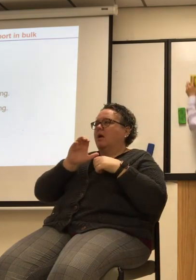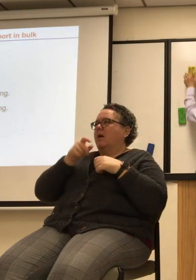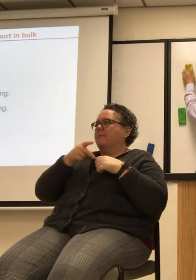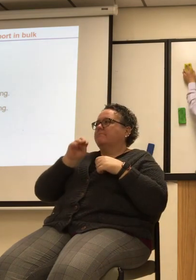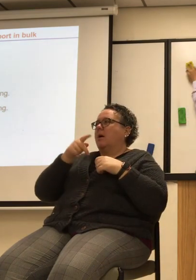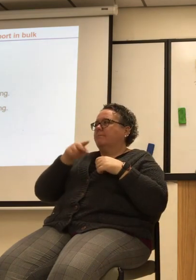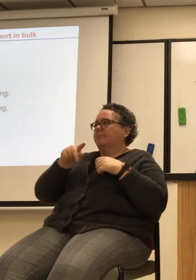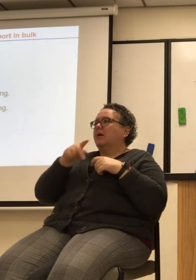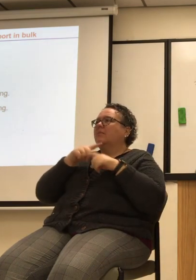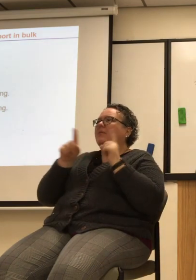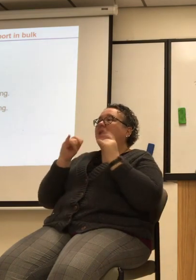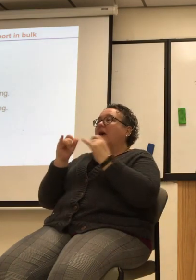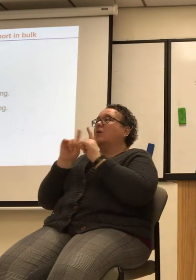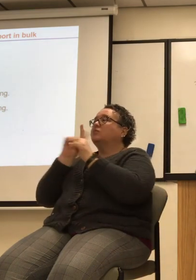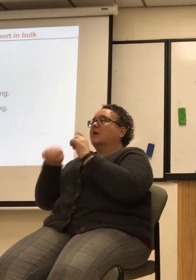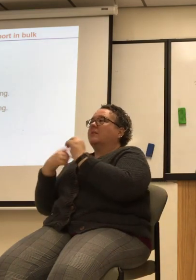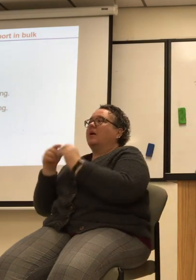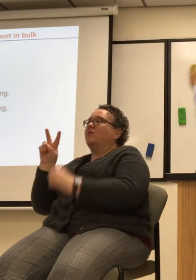transport.